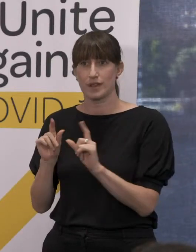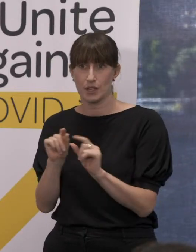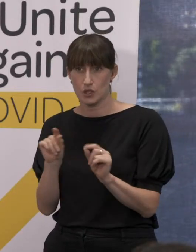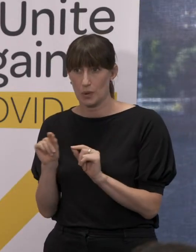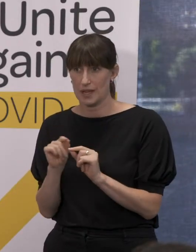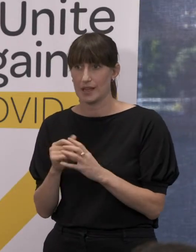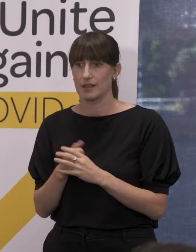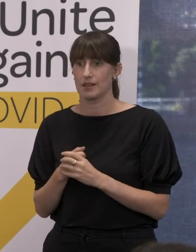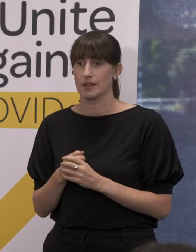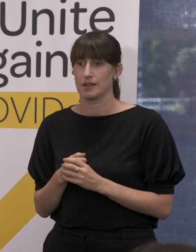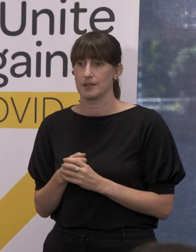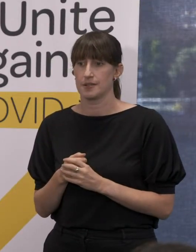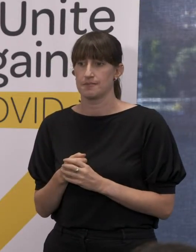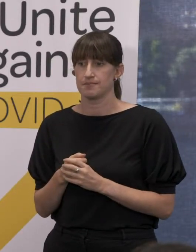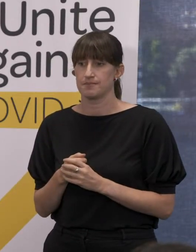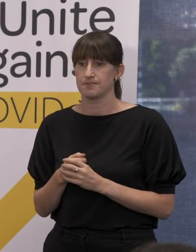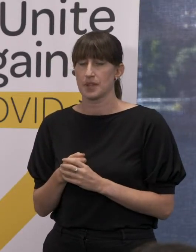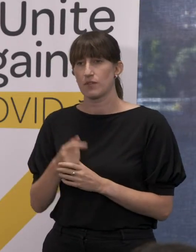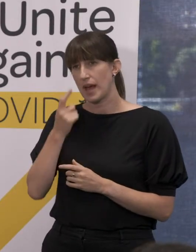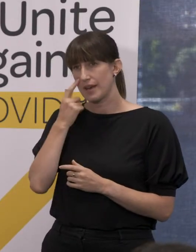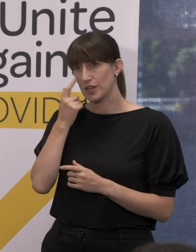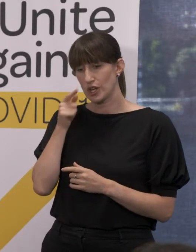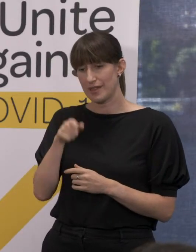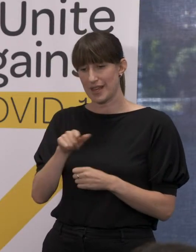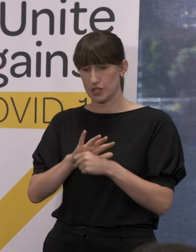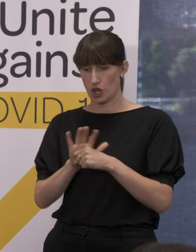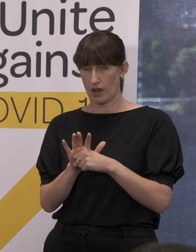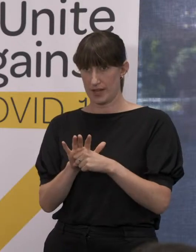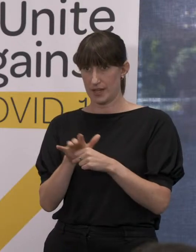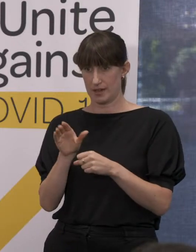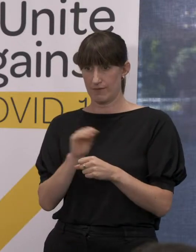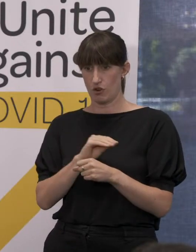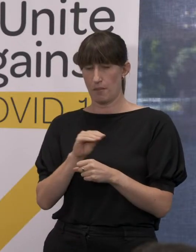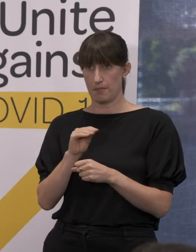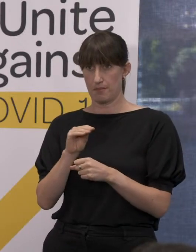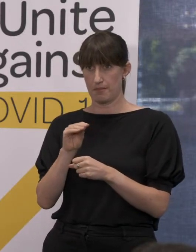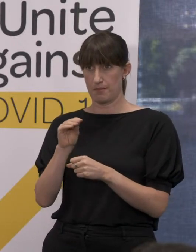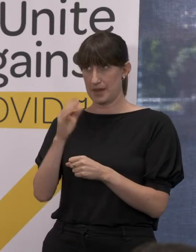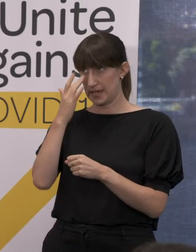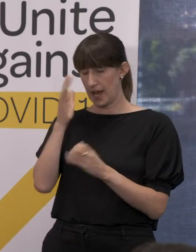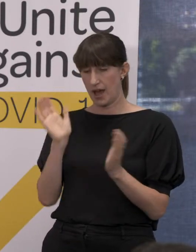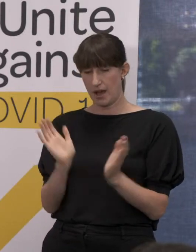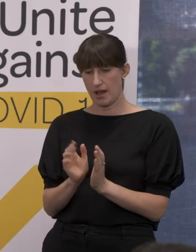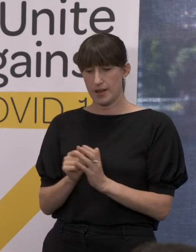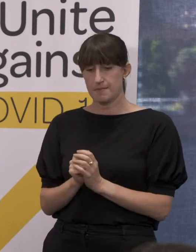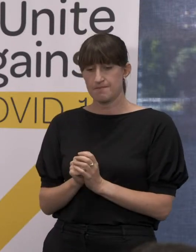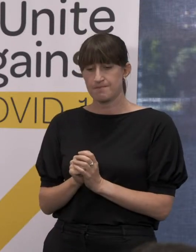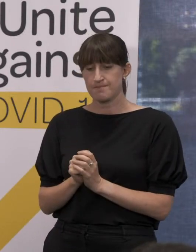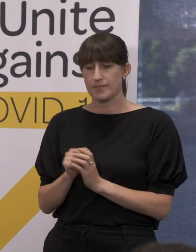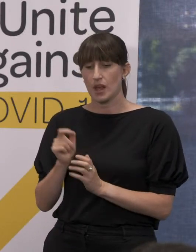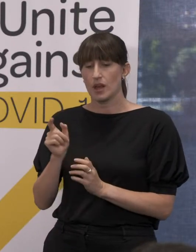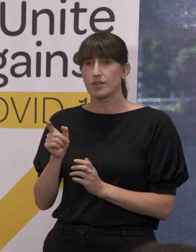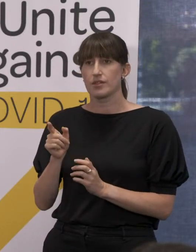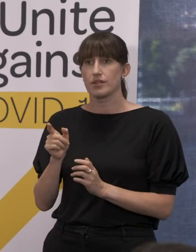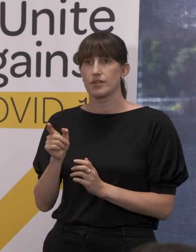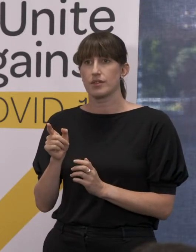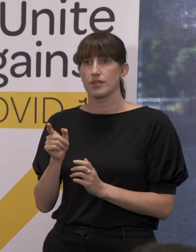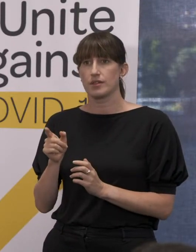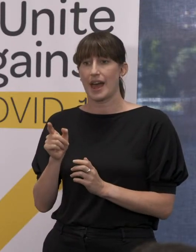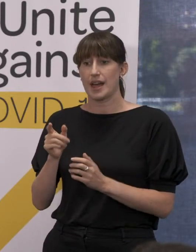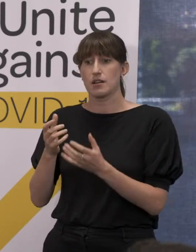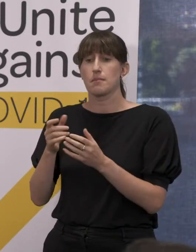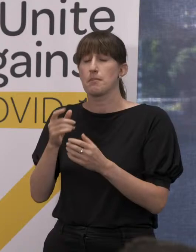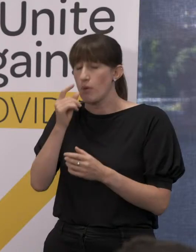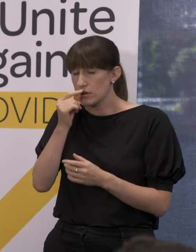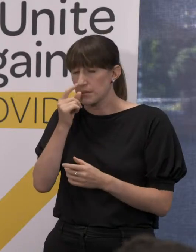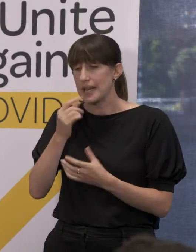of these cases, their onset of symptoms is pre or during travel here. So I guess we would be looking at what other measures could be put in